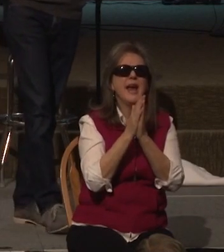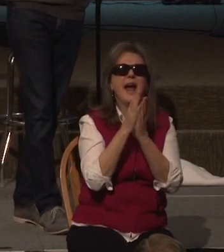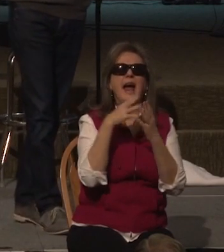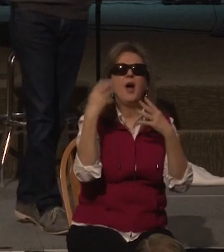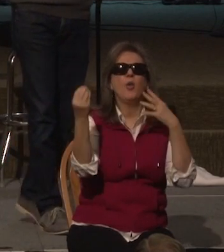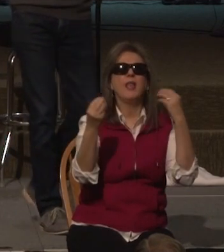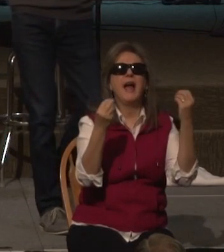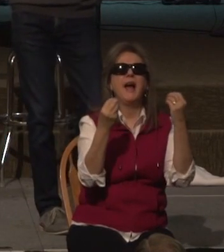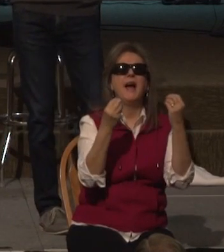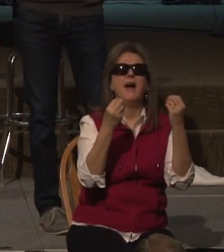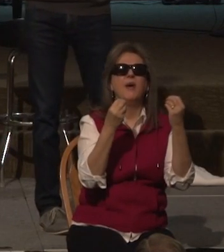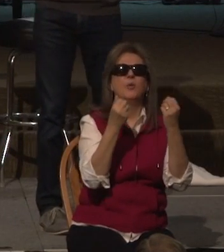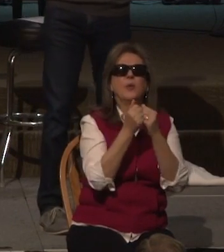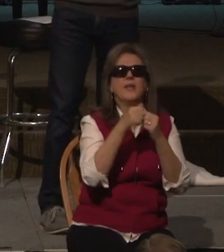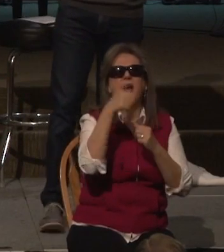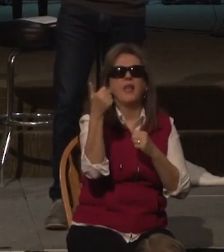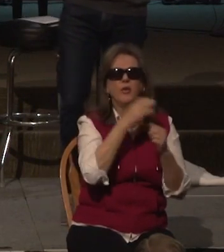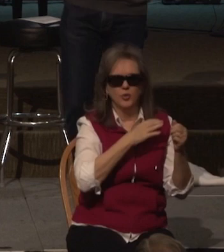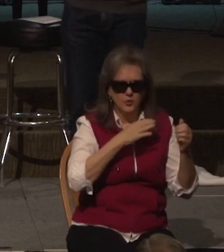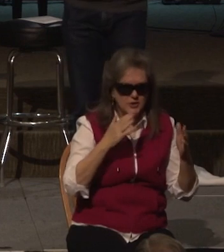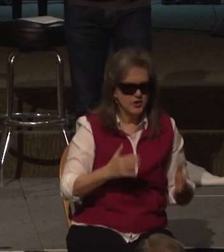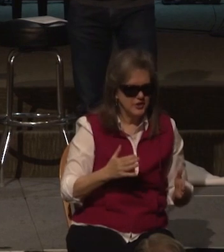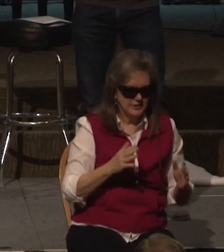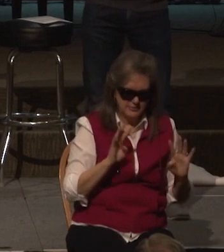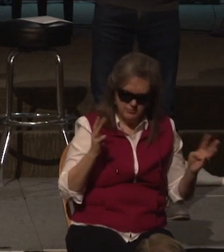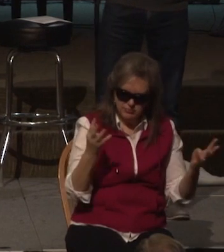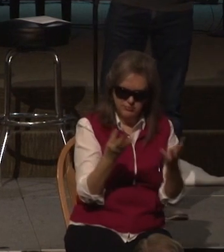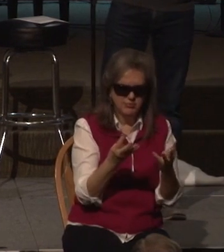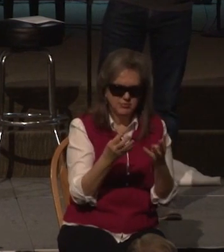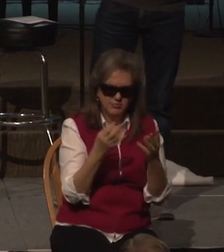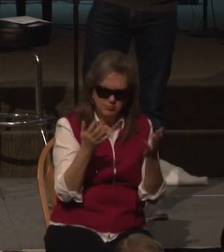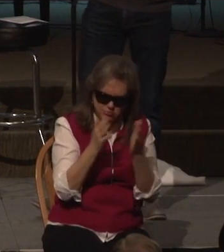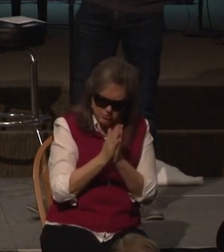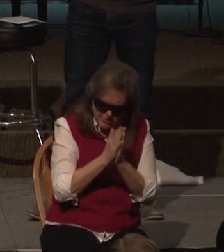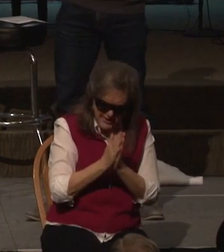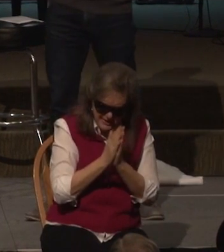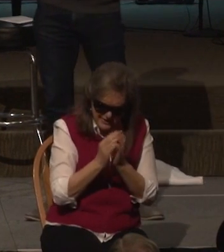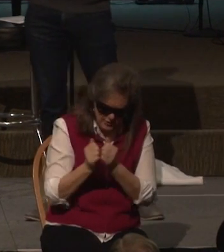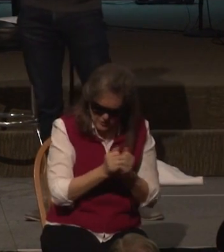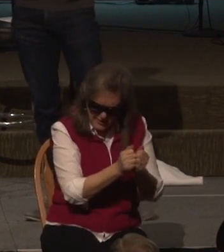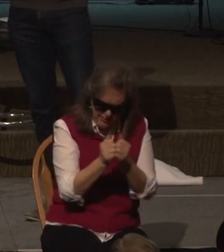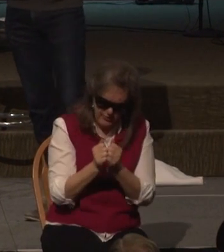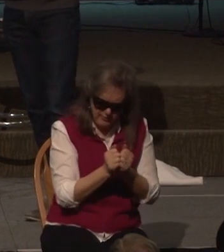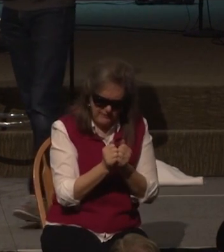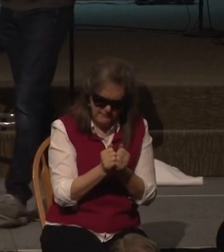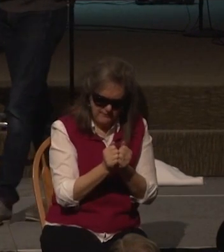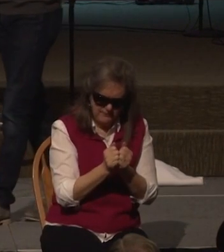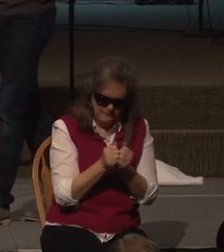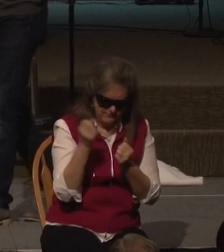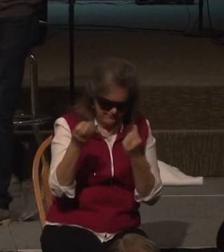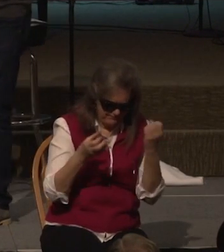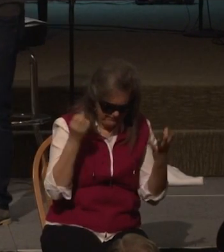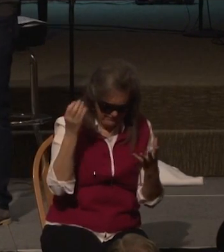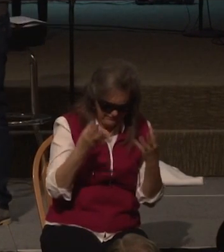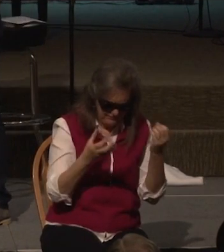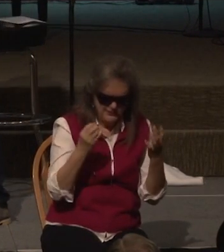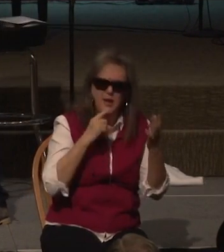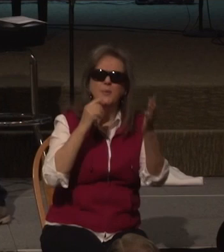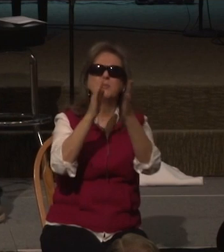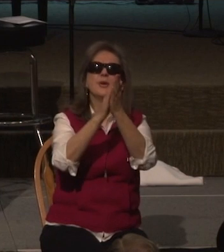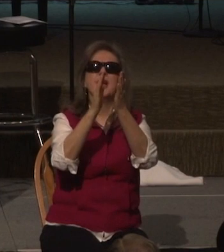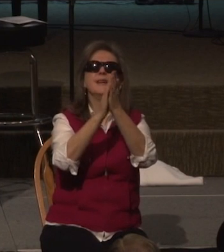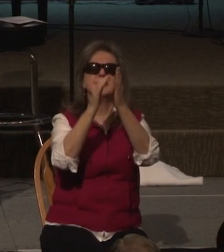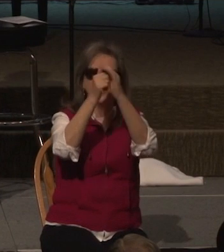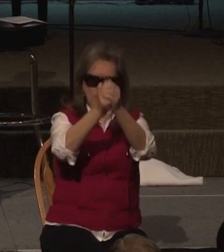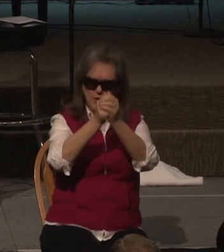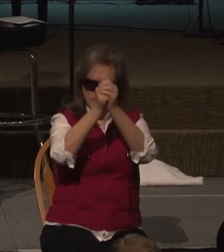other Christians. It's amazing what you'll discover about Jesus when we pray together. Certainly praising together,